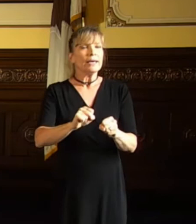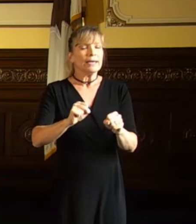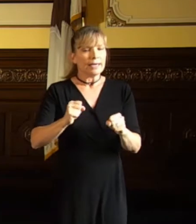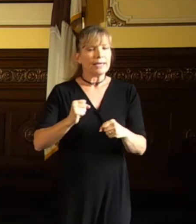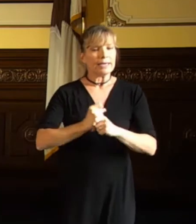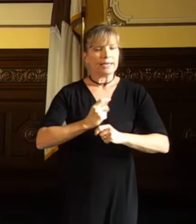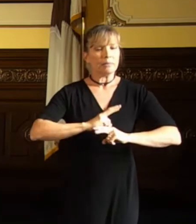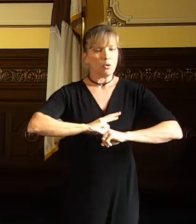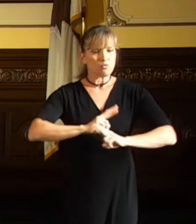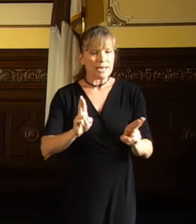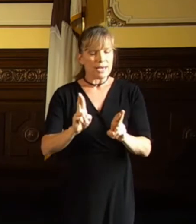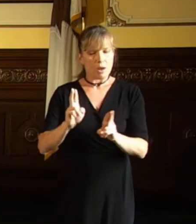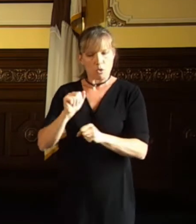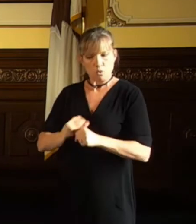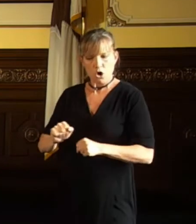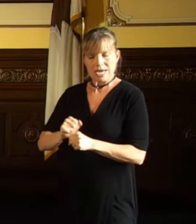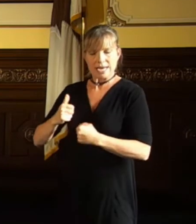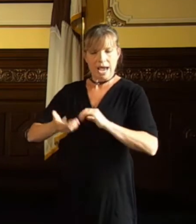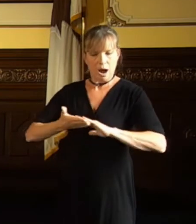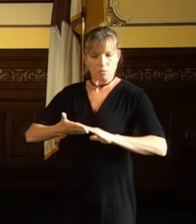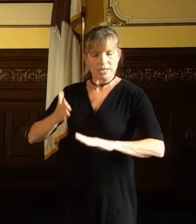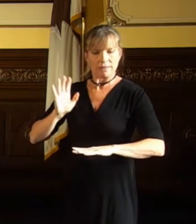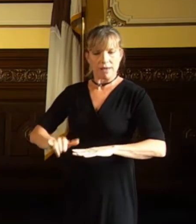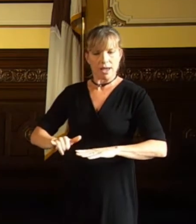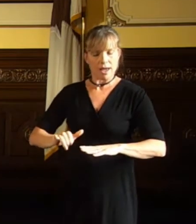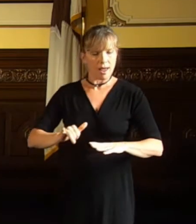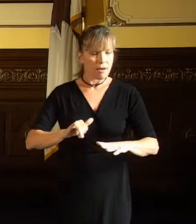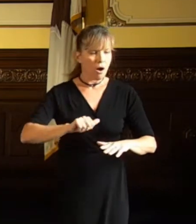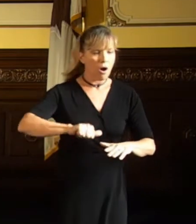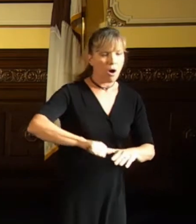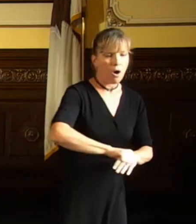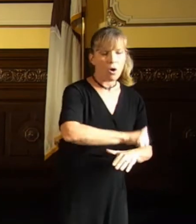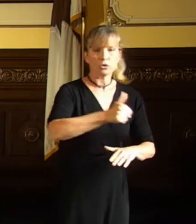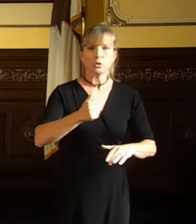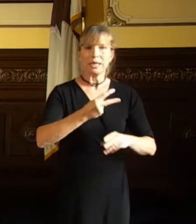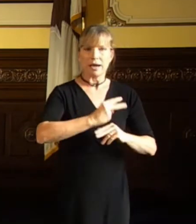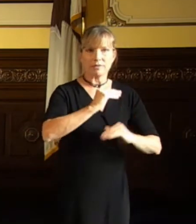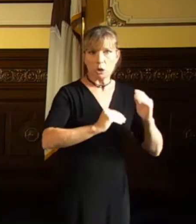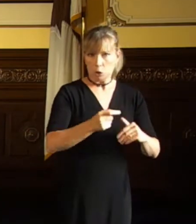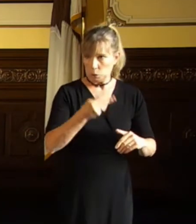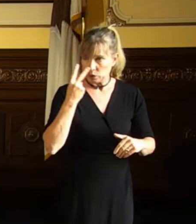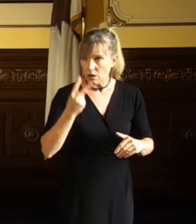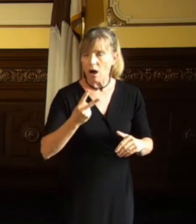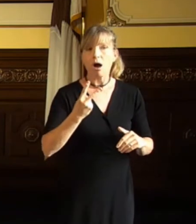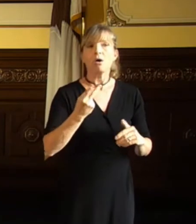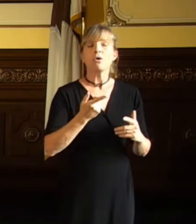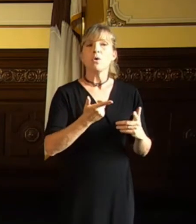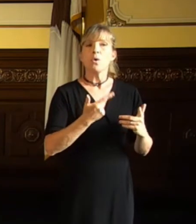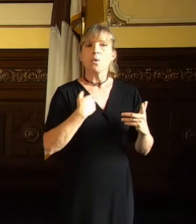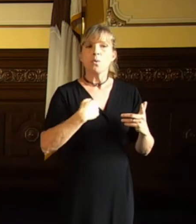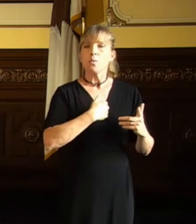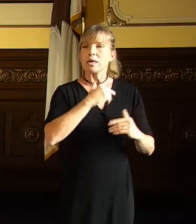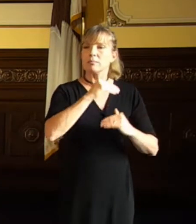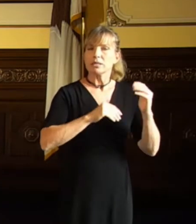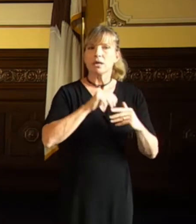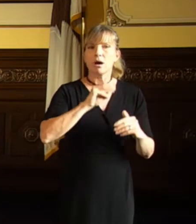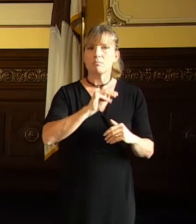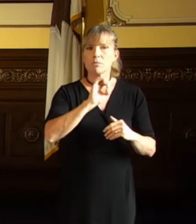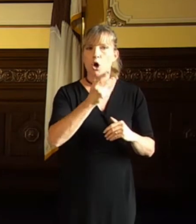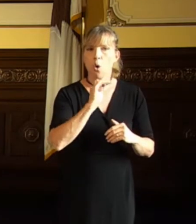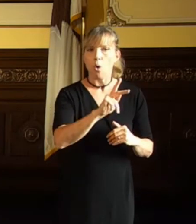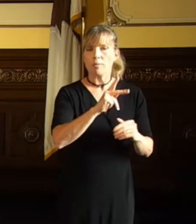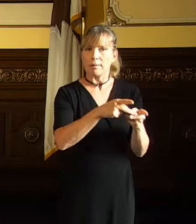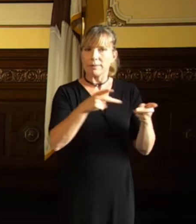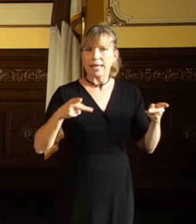warm, that we've got working and operating alternate care facilities. You all saw we built out McCormick Place and other